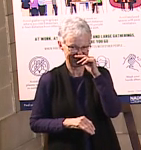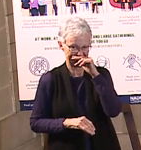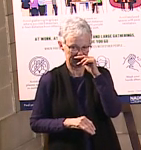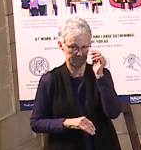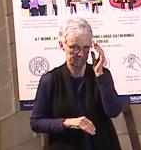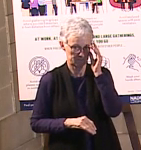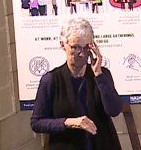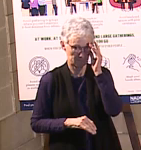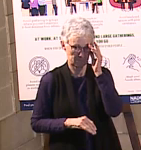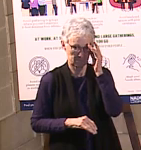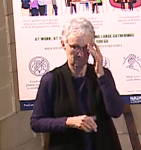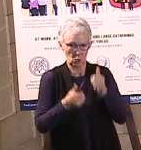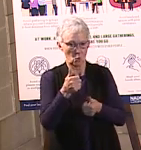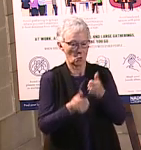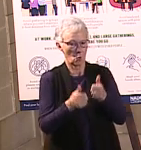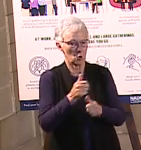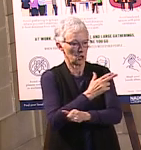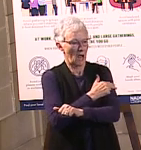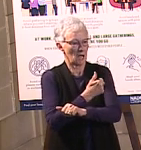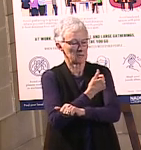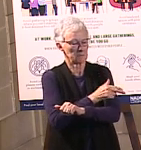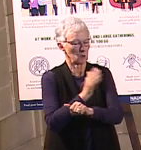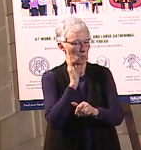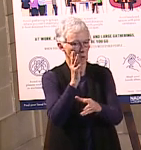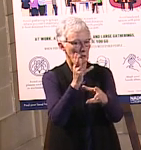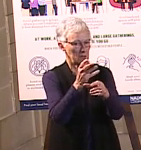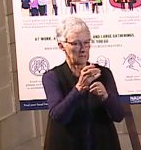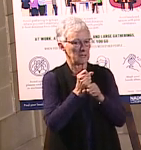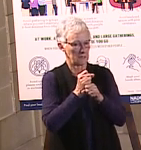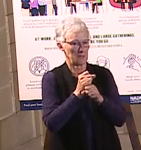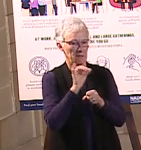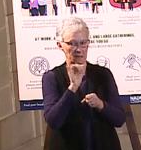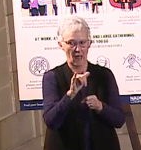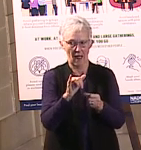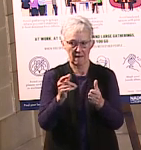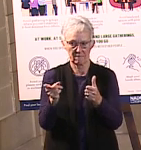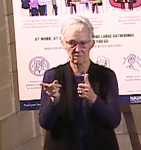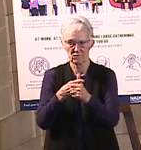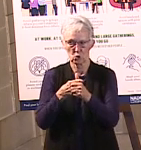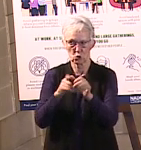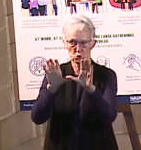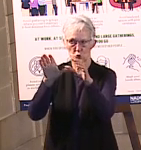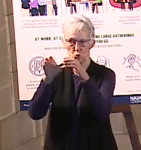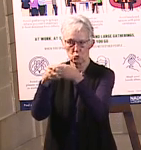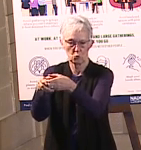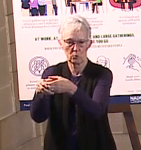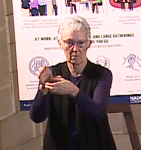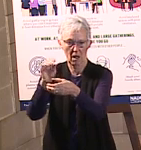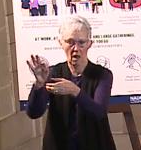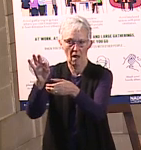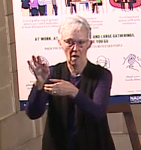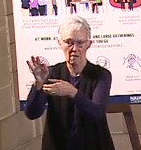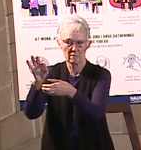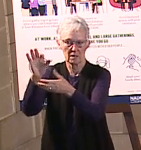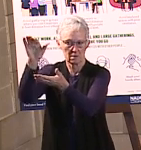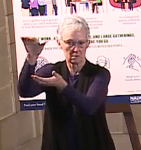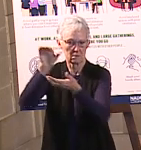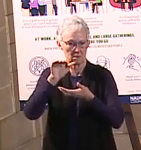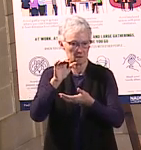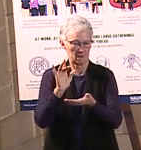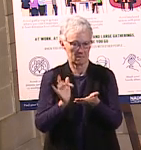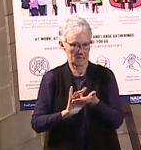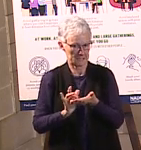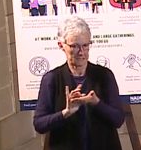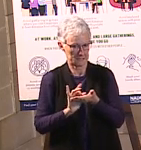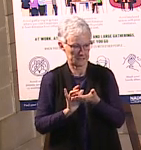initial vaccines, what hospitals will get them? So Andrew's asking, our deadline to get to the White House for that first round